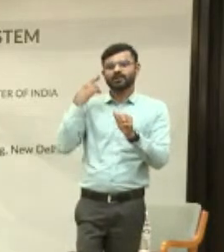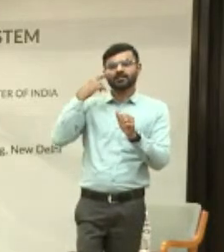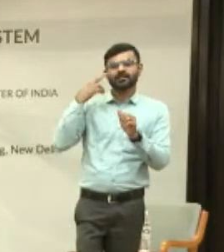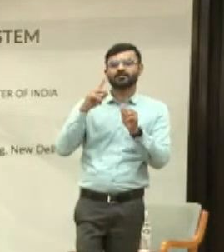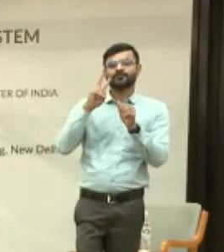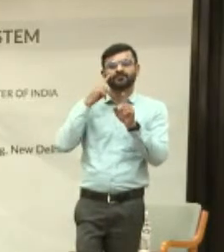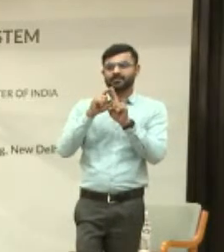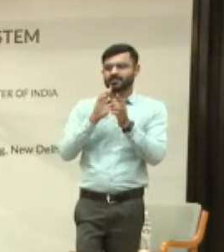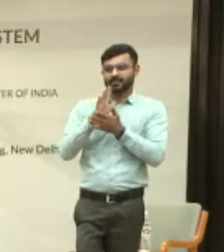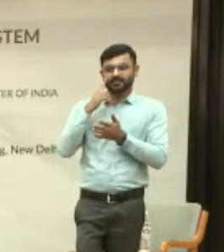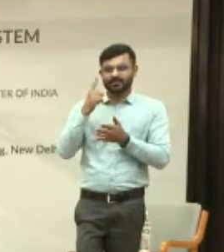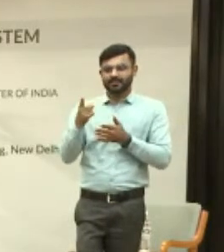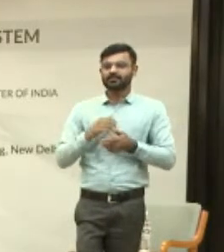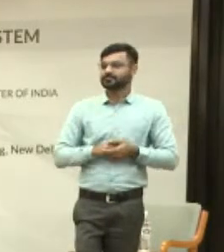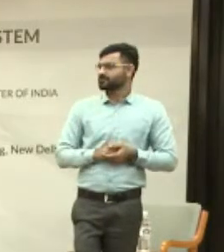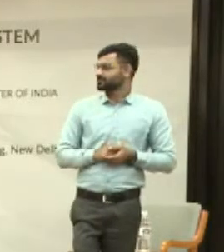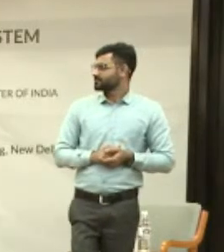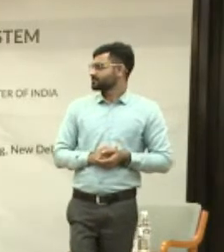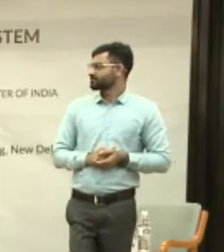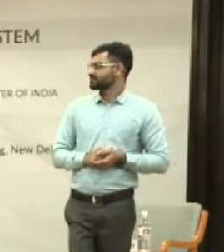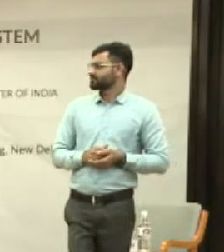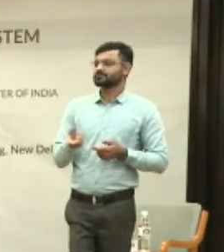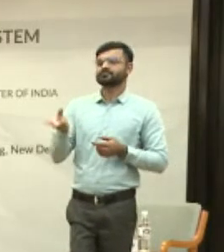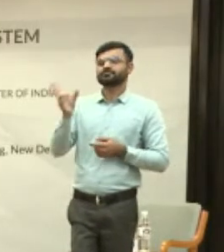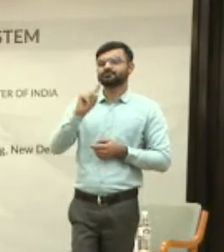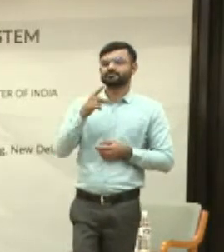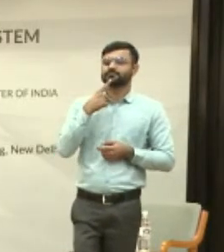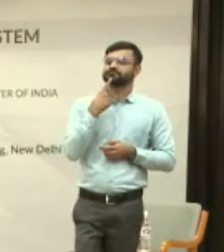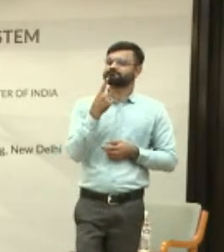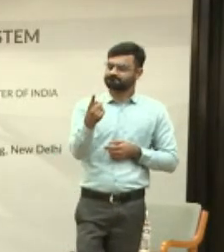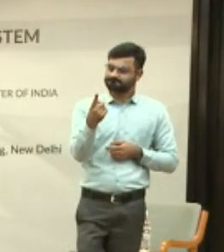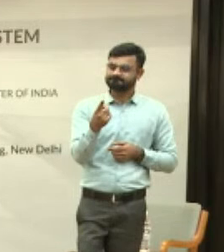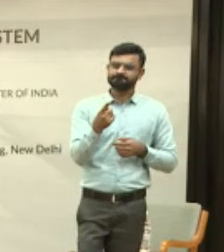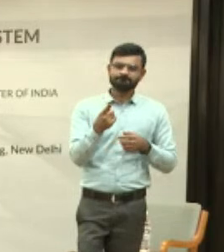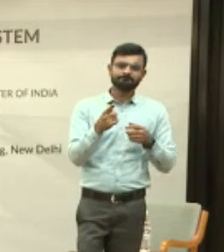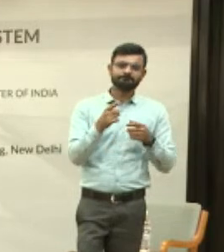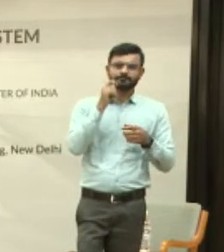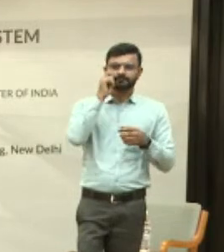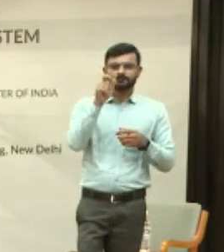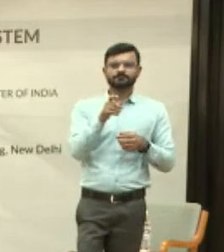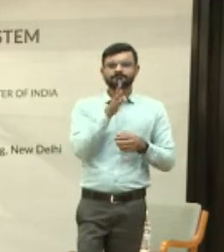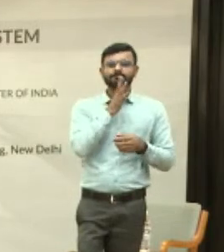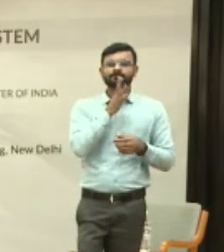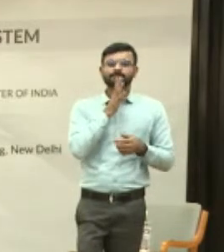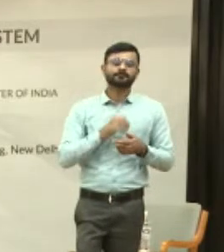Vidhi. But let me react to your general statement.